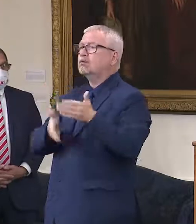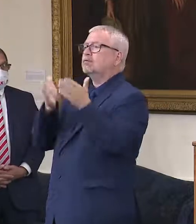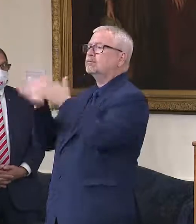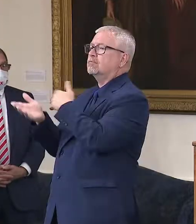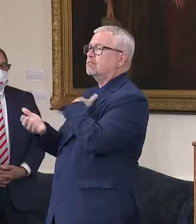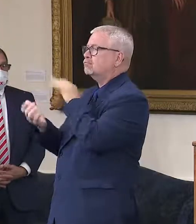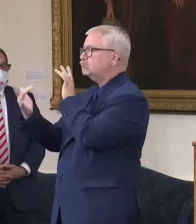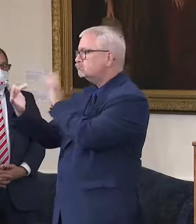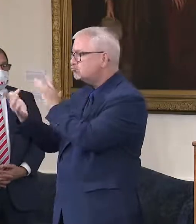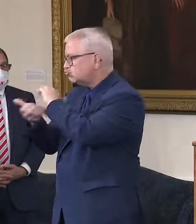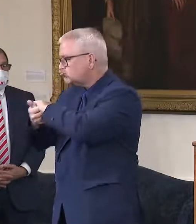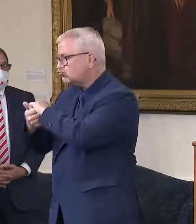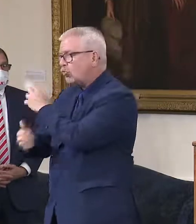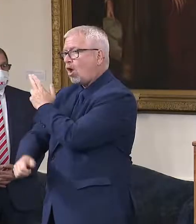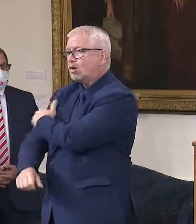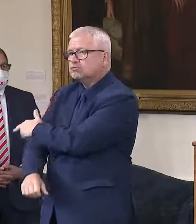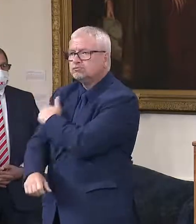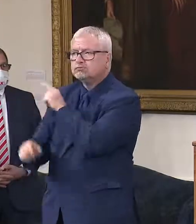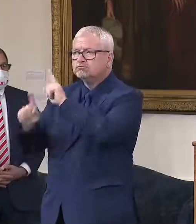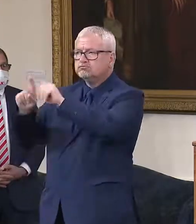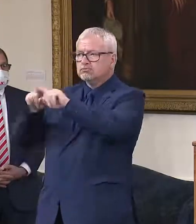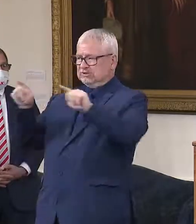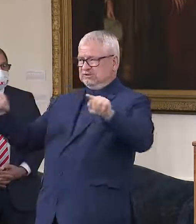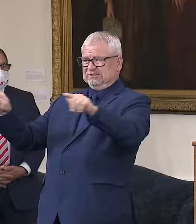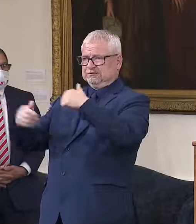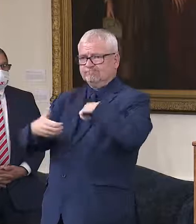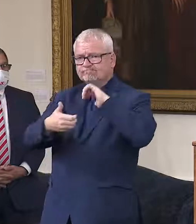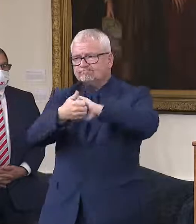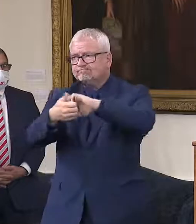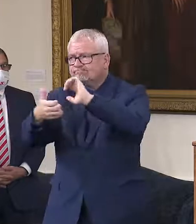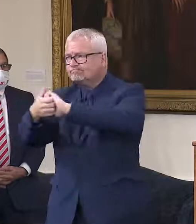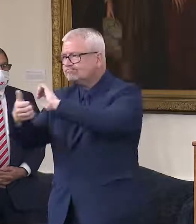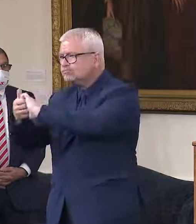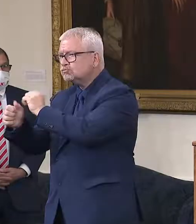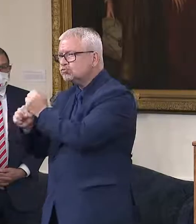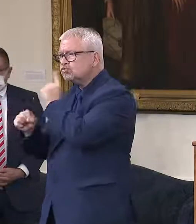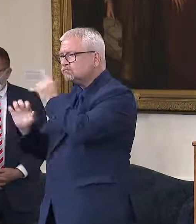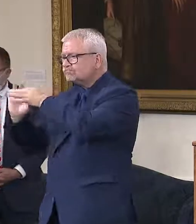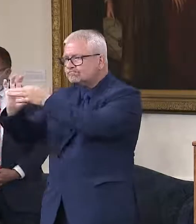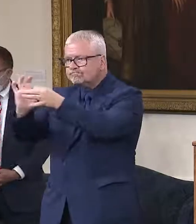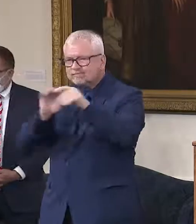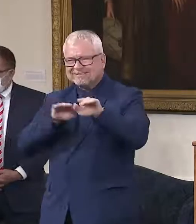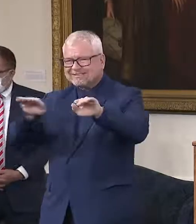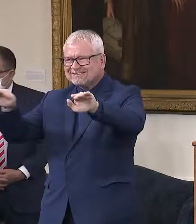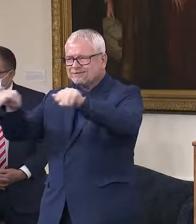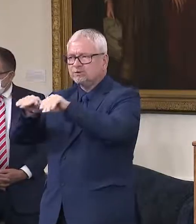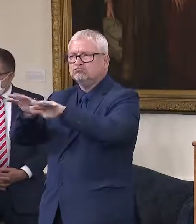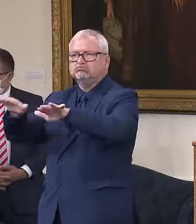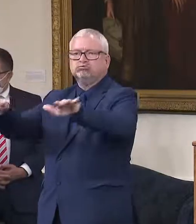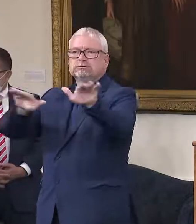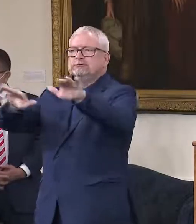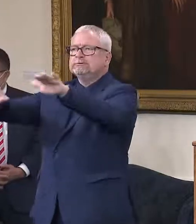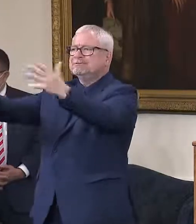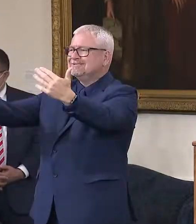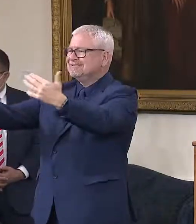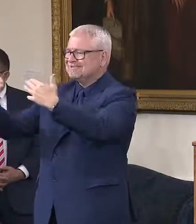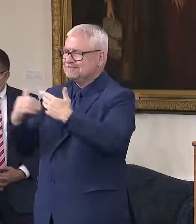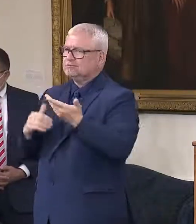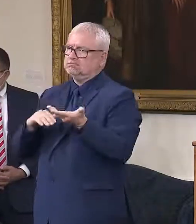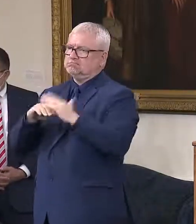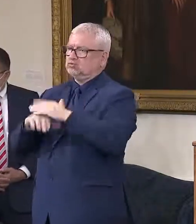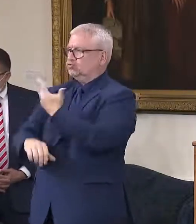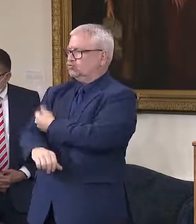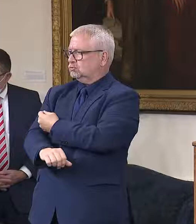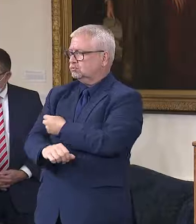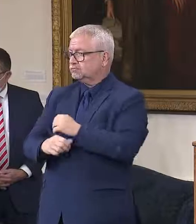other providers across the state. In addition, our statewide call center continues to directly and proactively